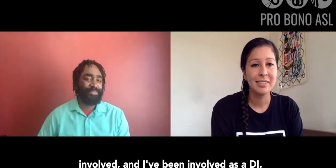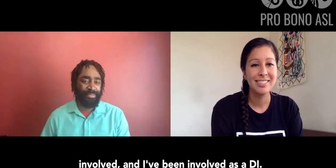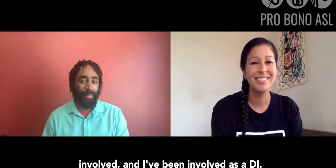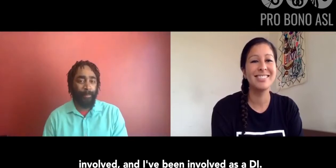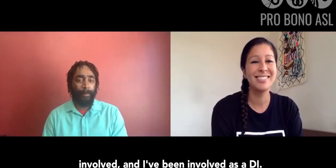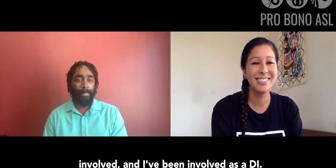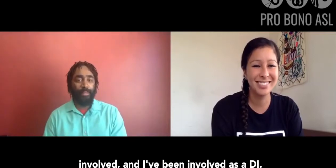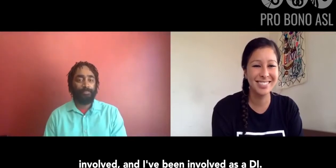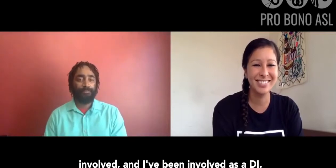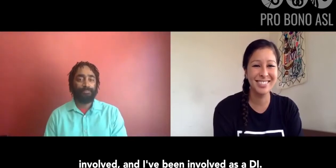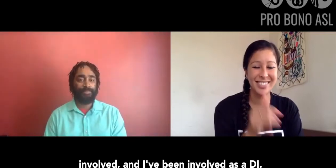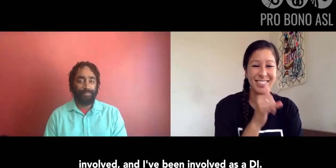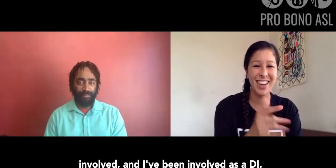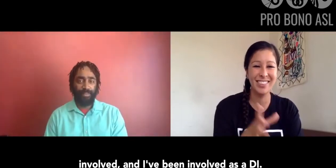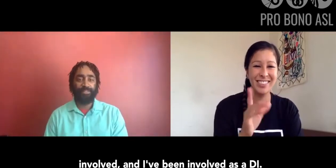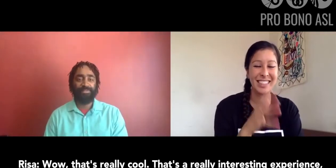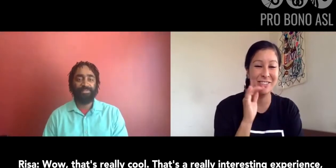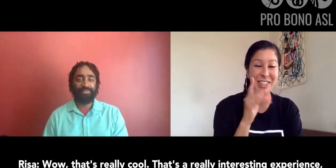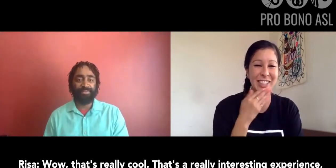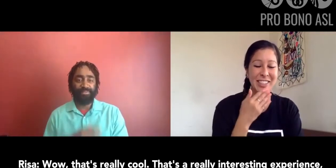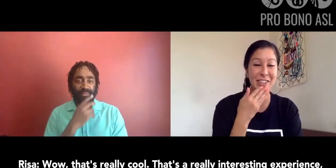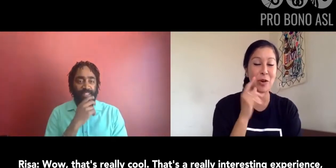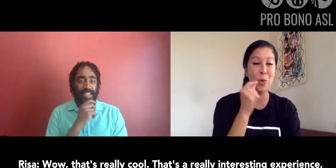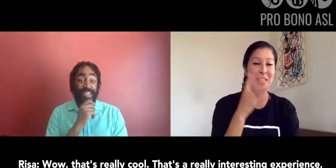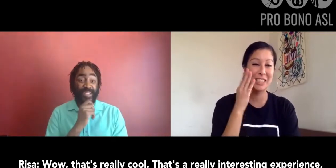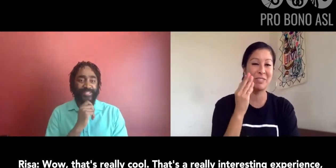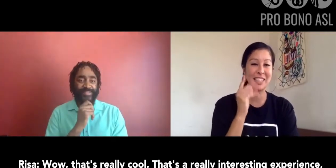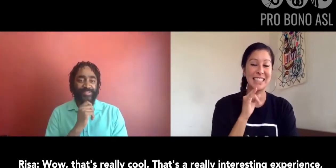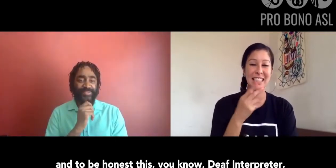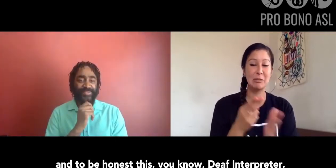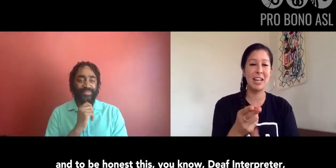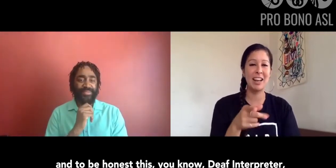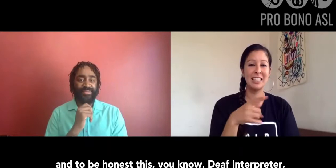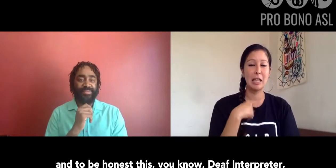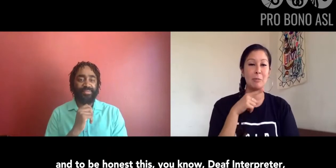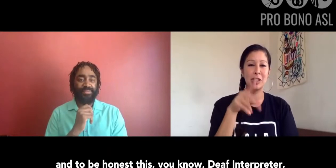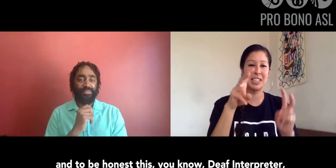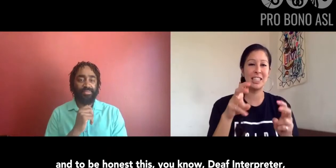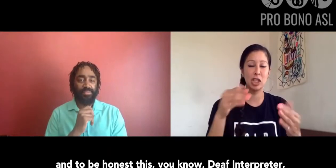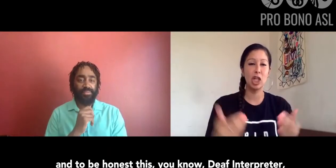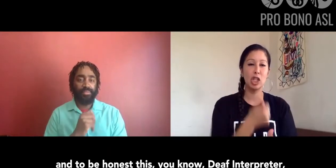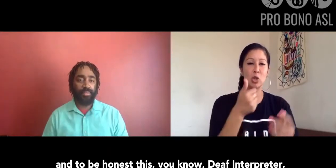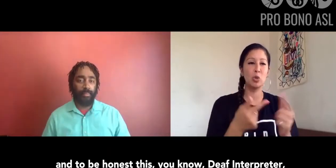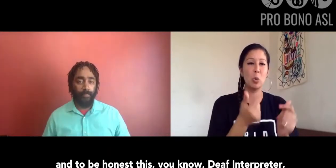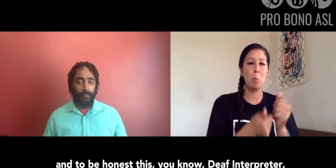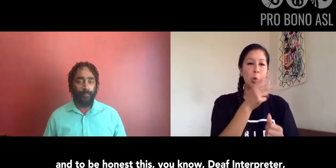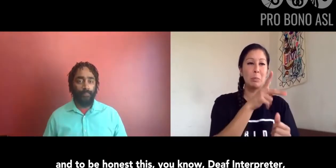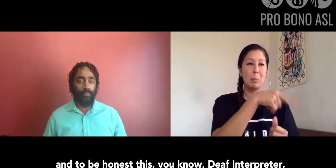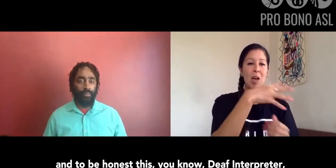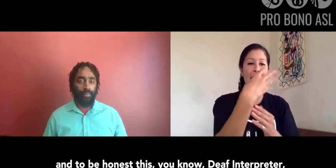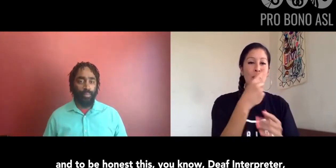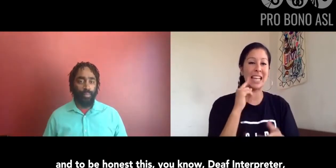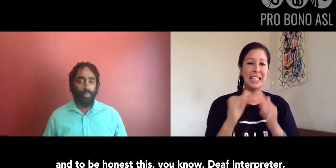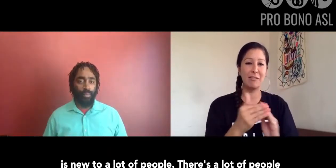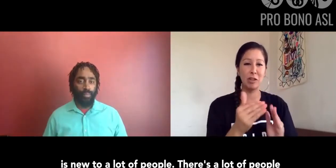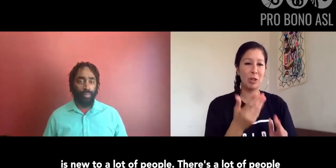been involved as a DI. wow, that's really cool. That's a really interesting experience. And to be honest, this,